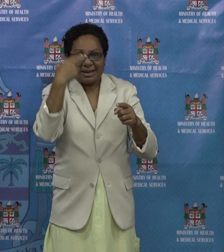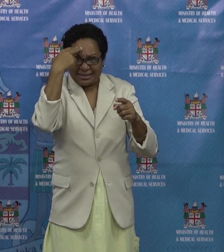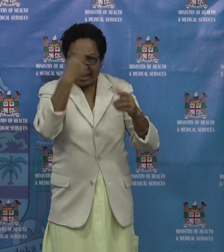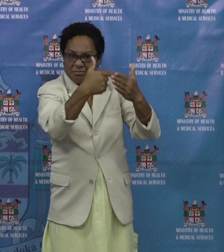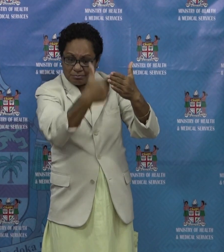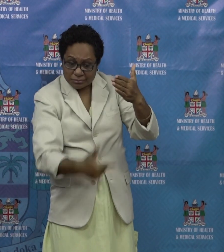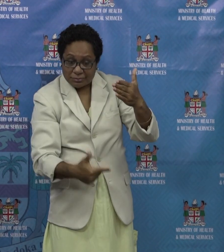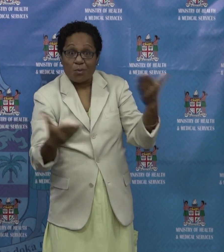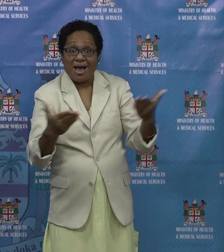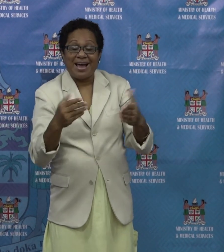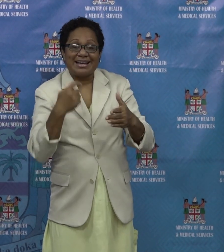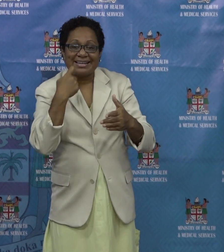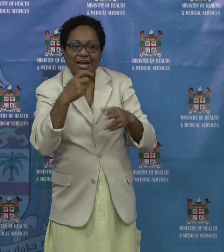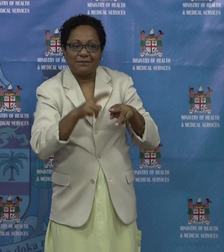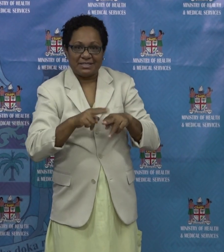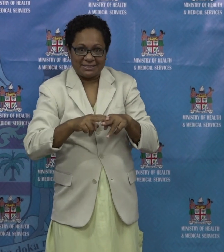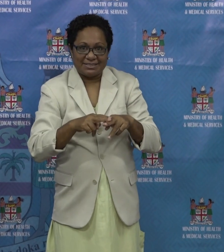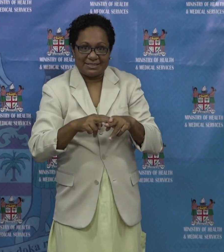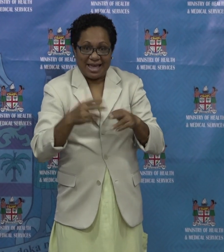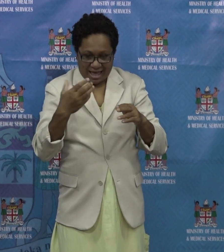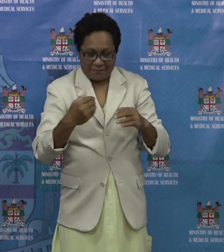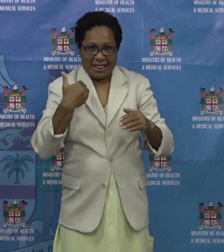Fiji app in the Suvarnabhumi area.